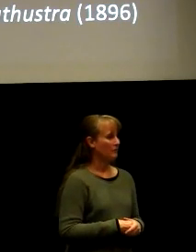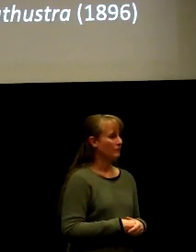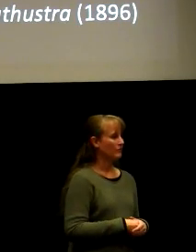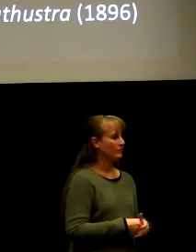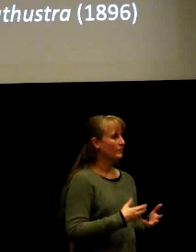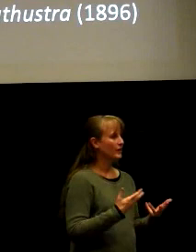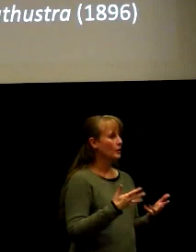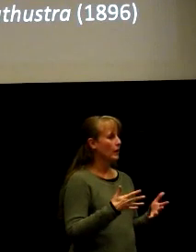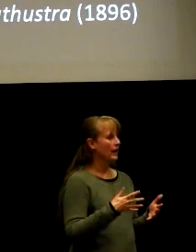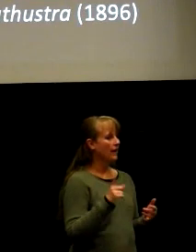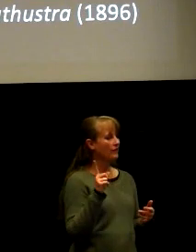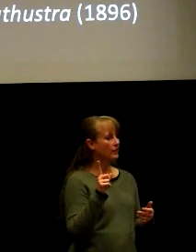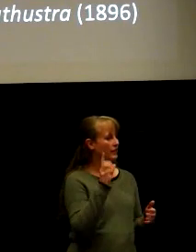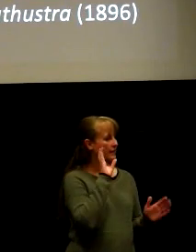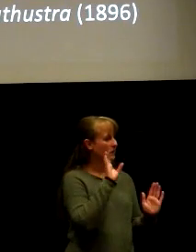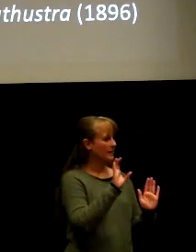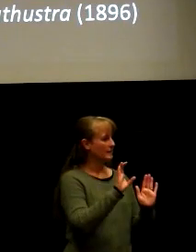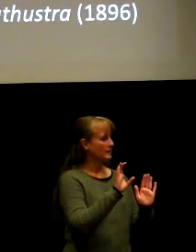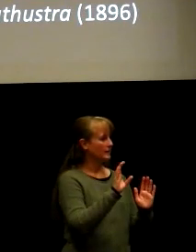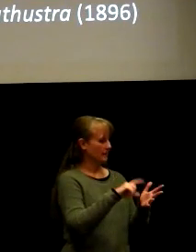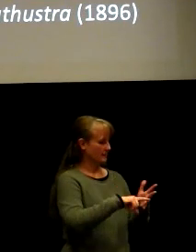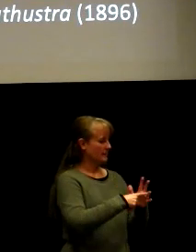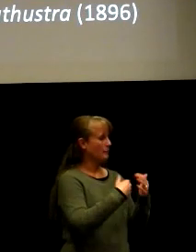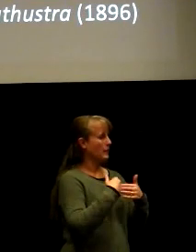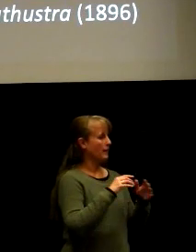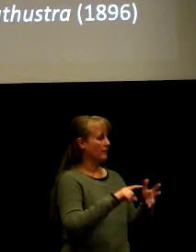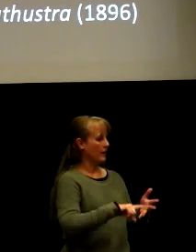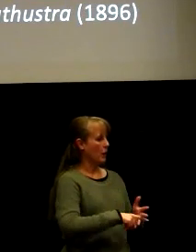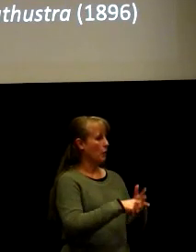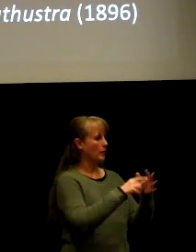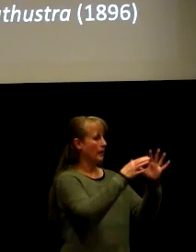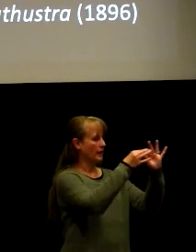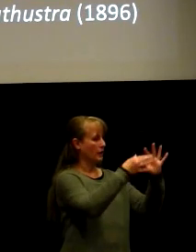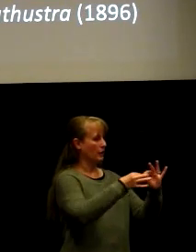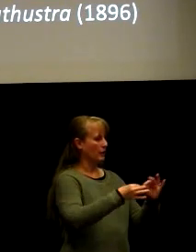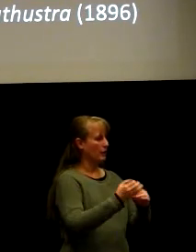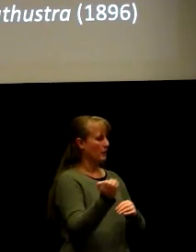Right after this scene, when we get the opening credits, we're taken back to the